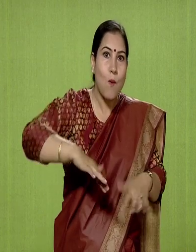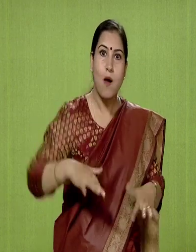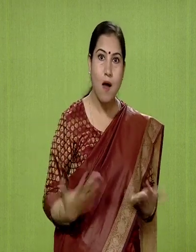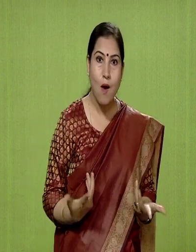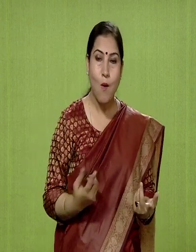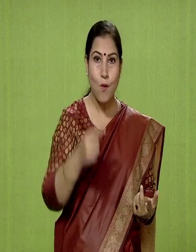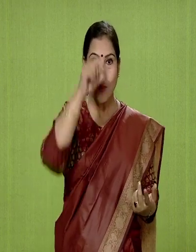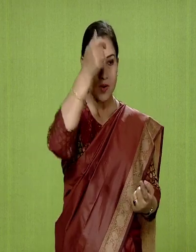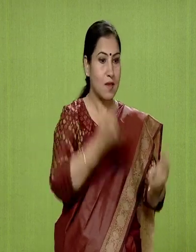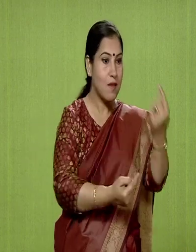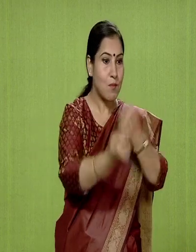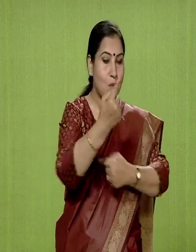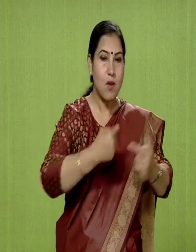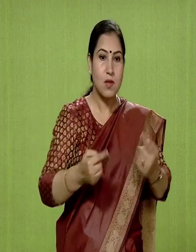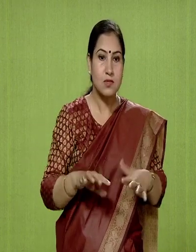Indian politics.